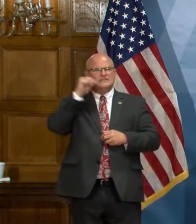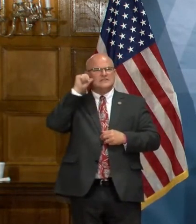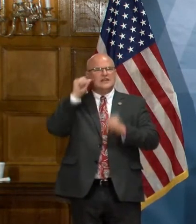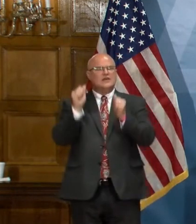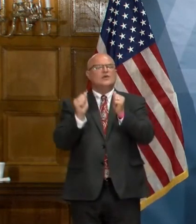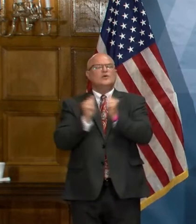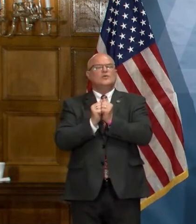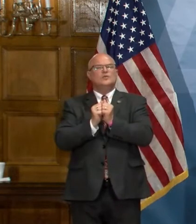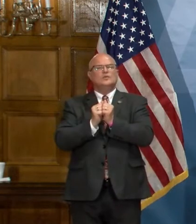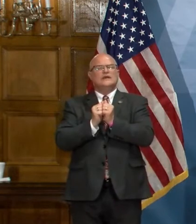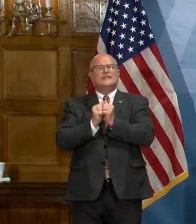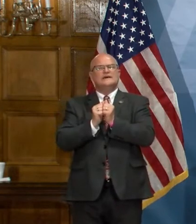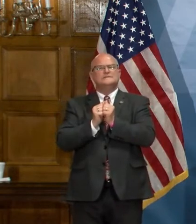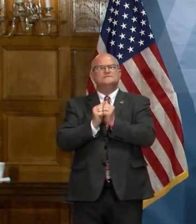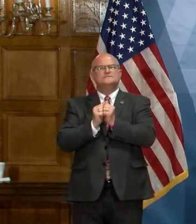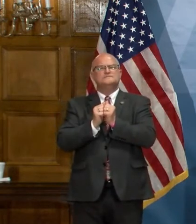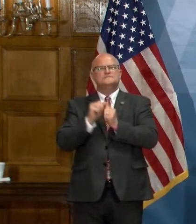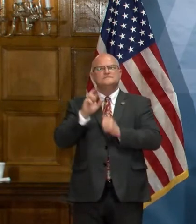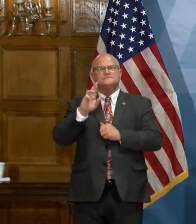yesterday to